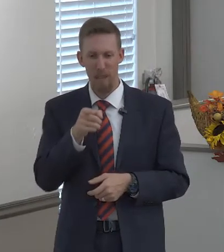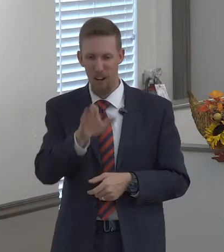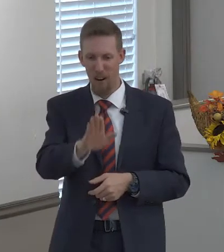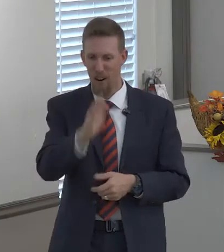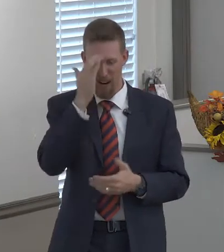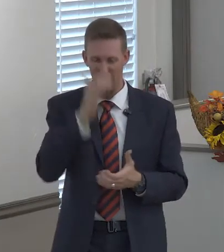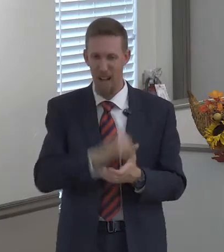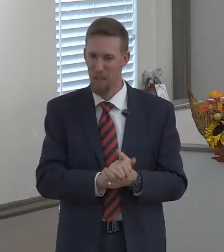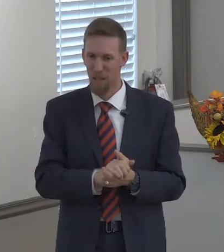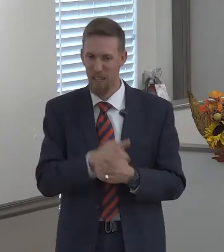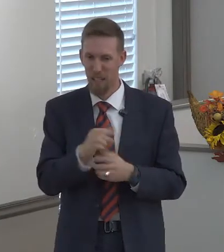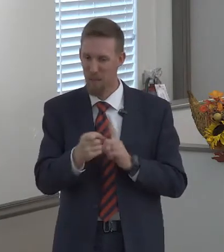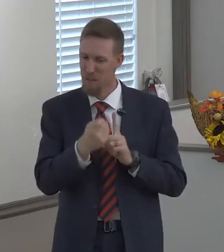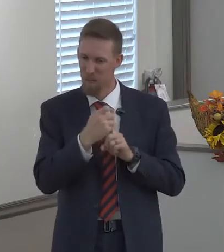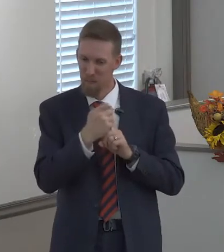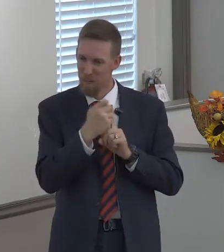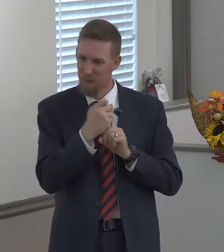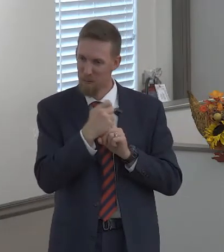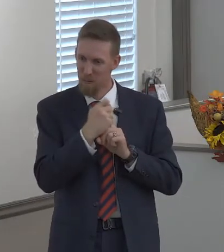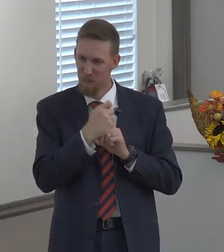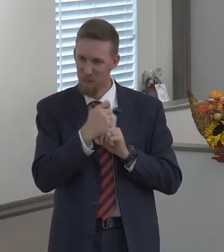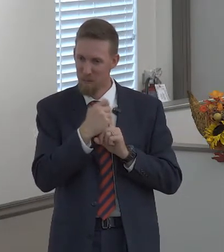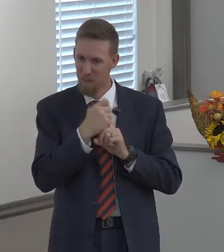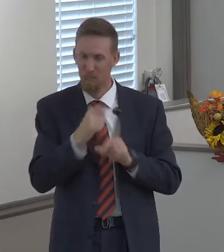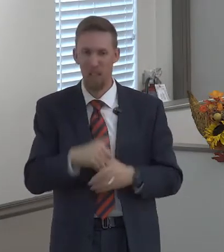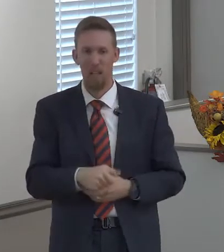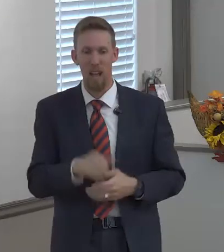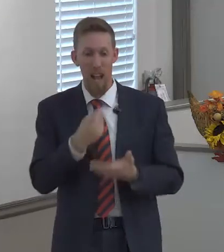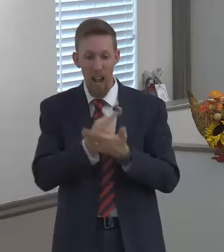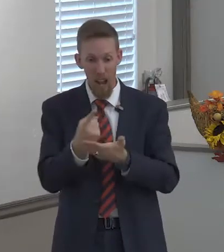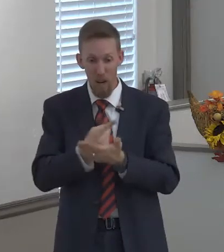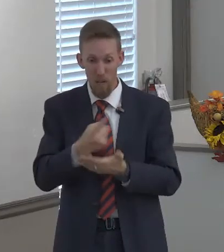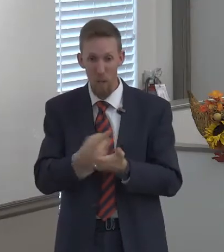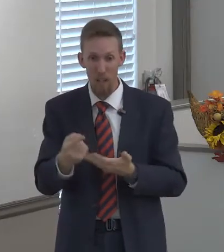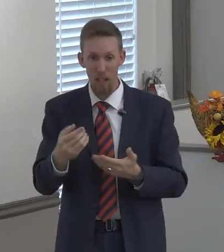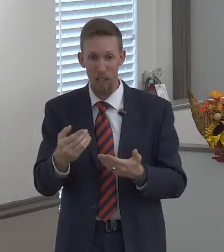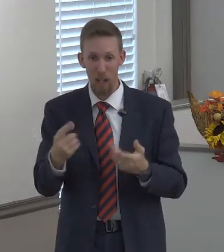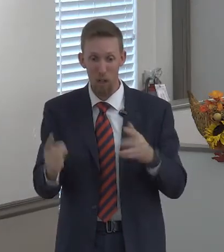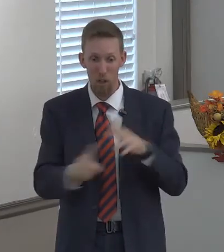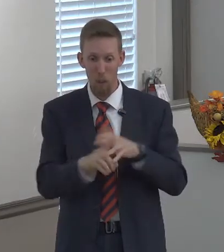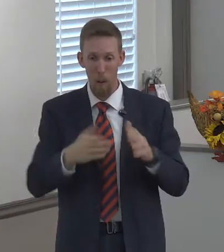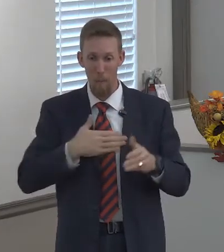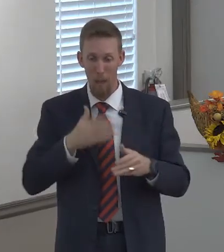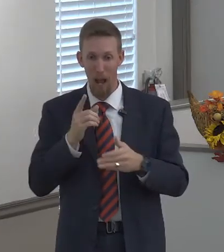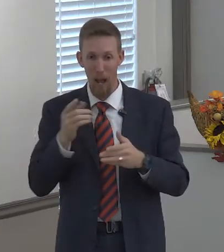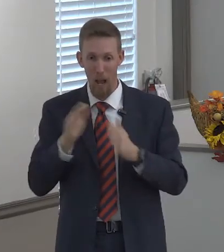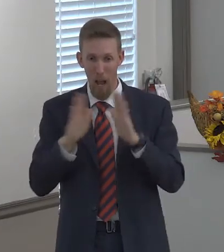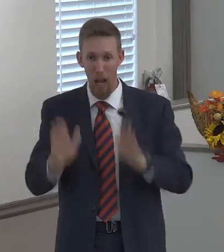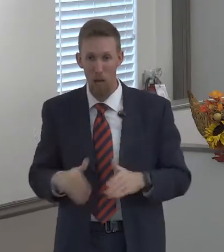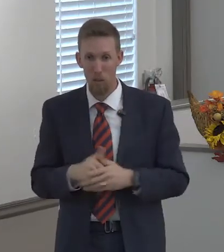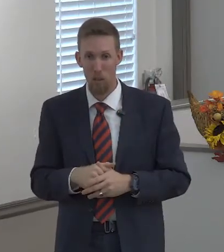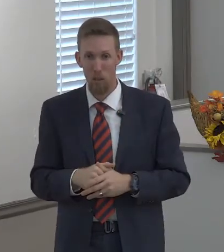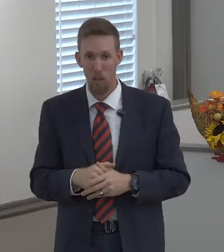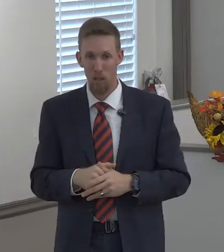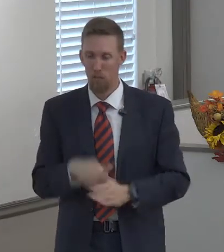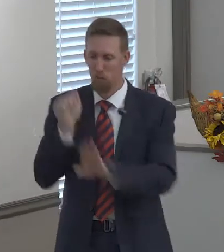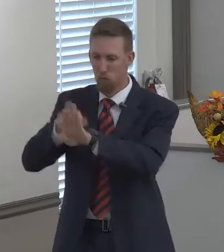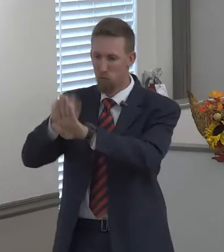that we didn't know up from down, front to back on the Bible. I mean, none of it. But you know something?